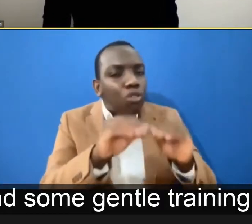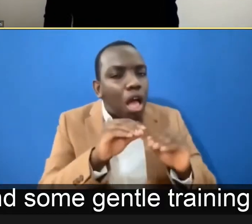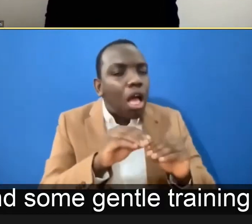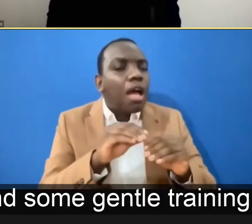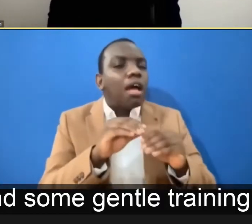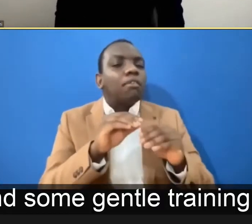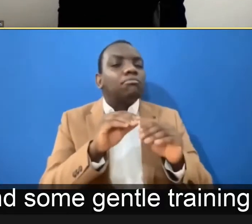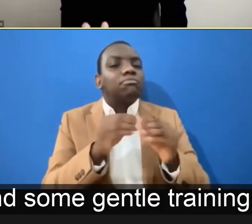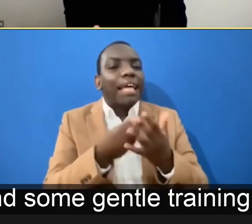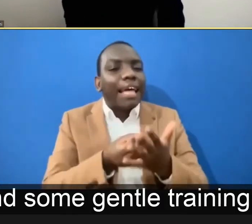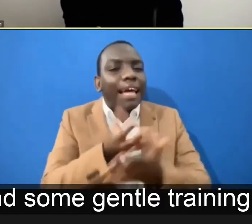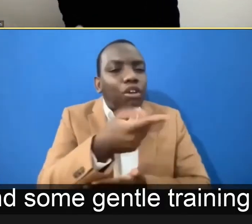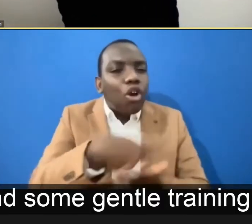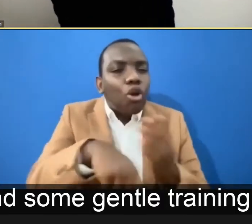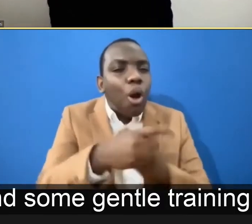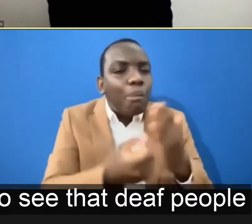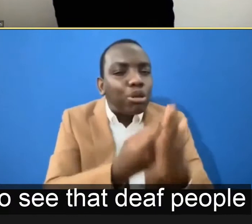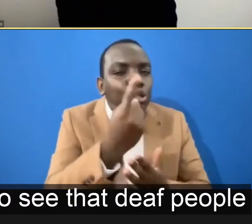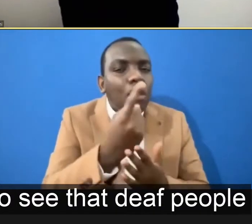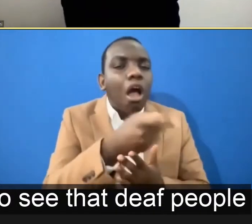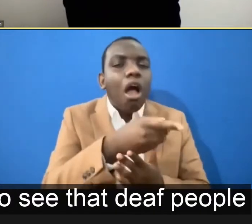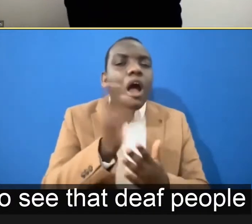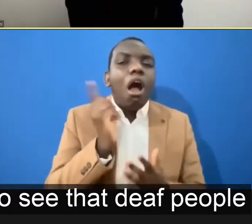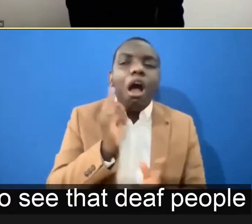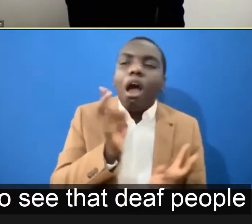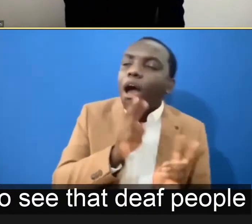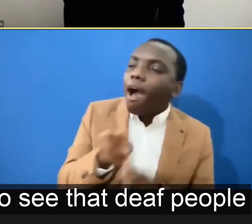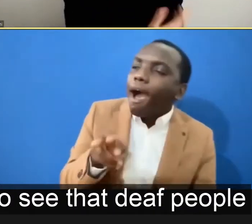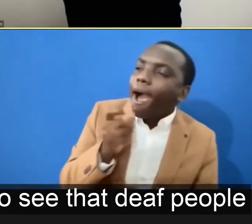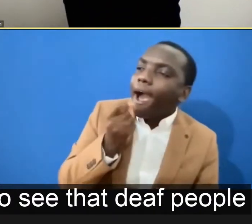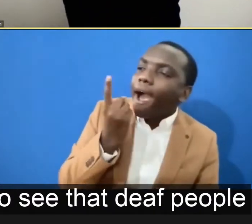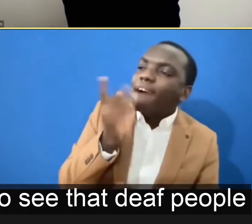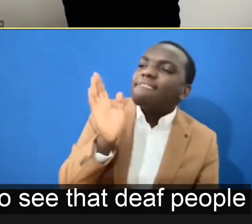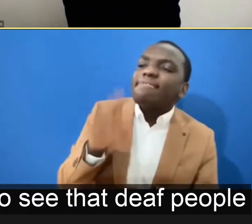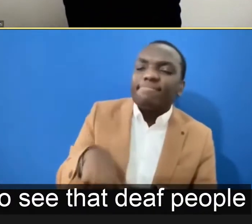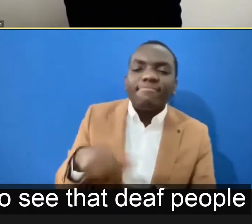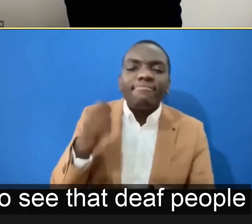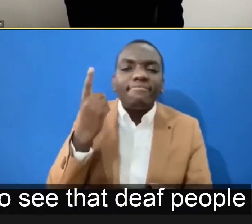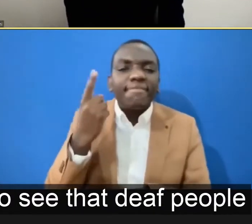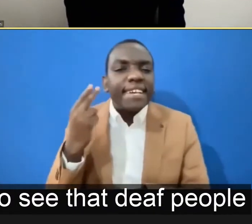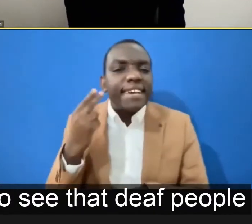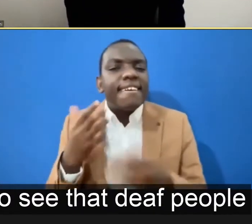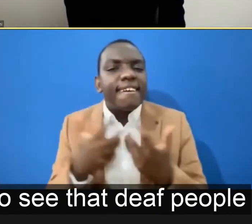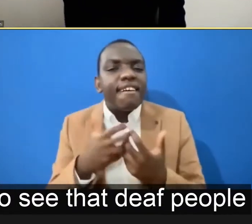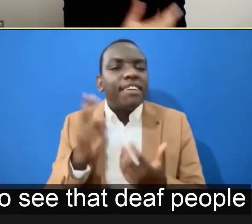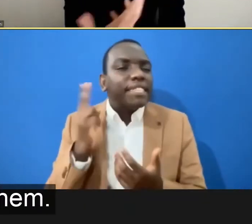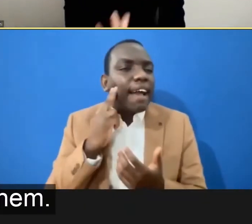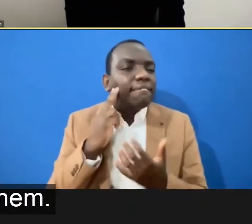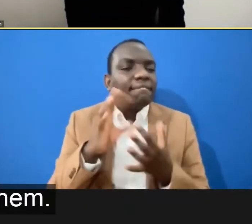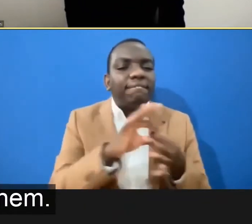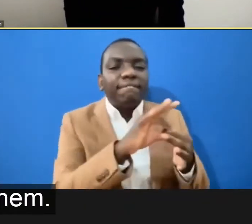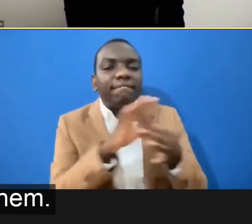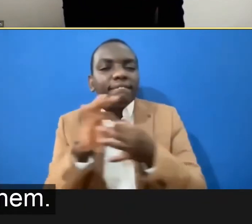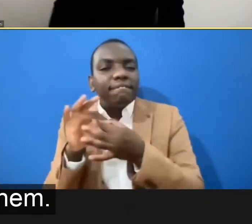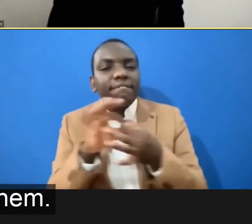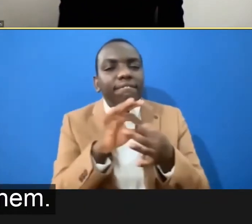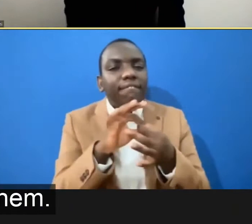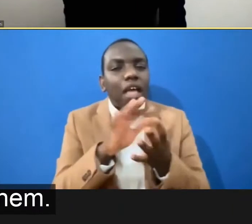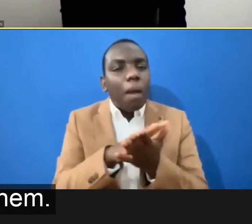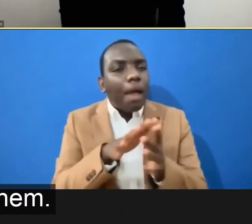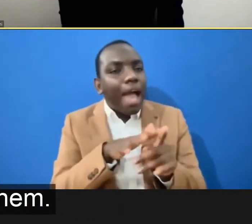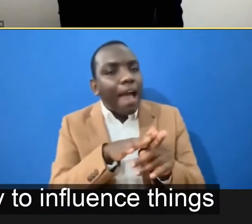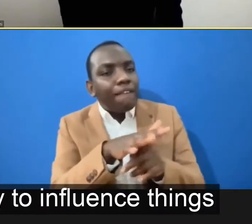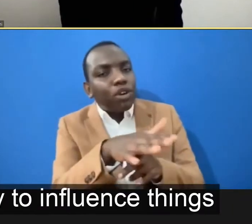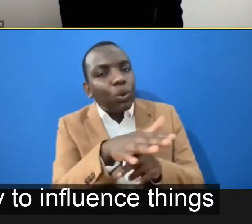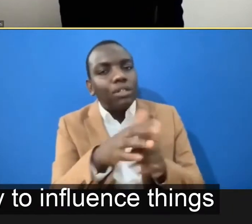a little bit of a soft touch and some gentle training and giving them the opportunity to see that deaf people can work